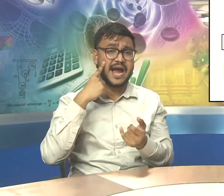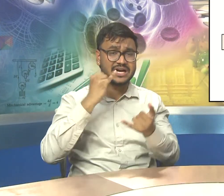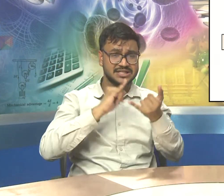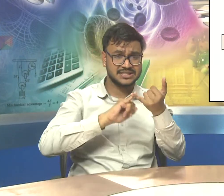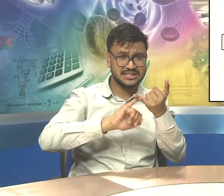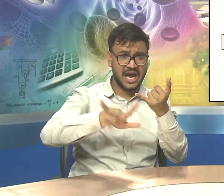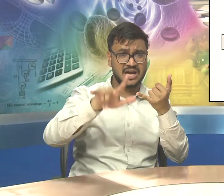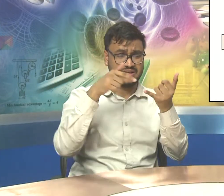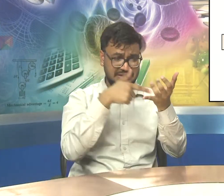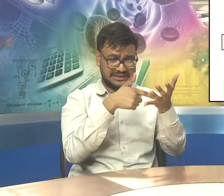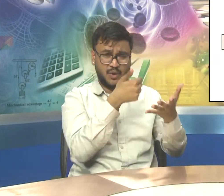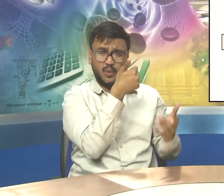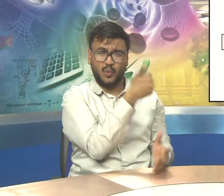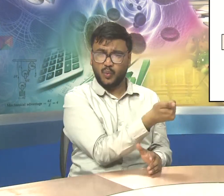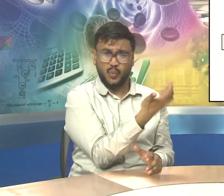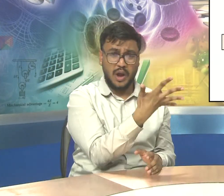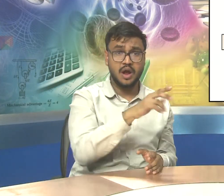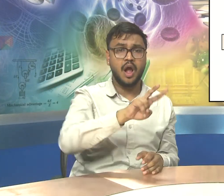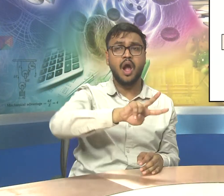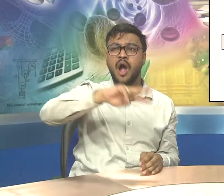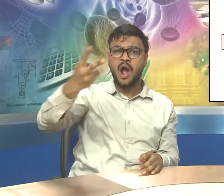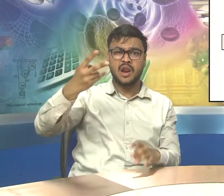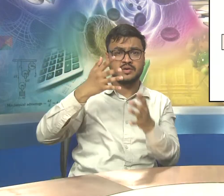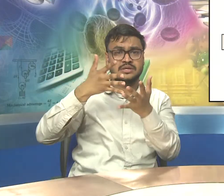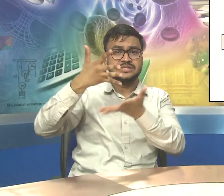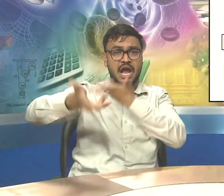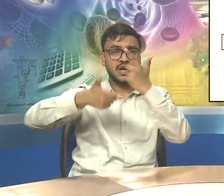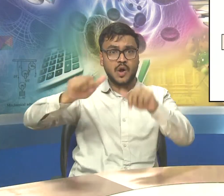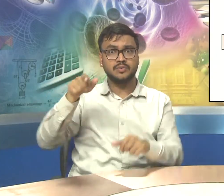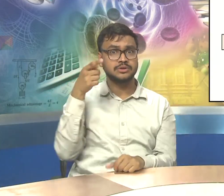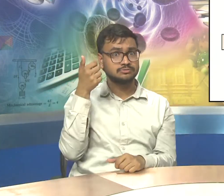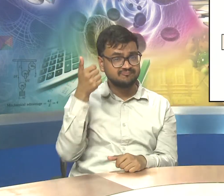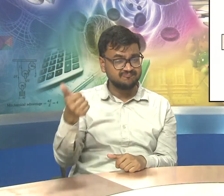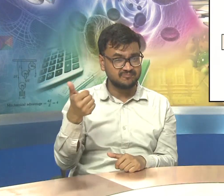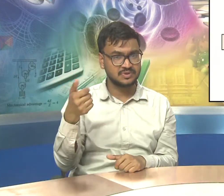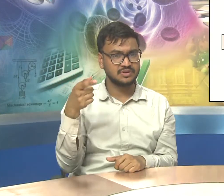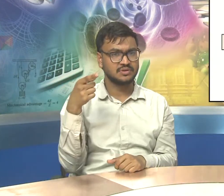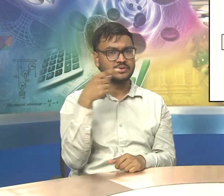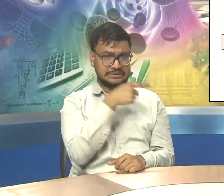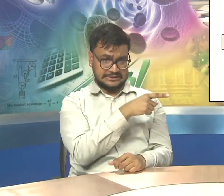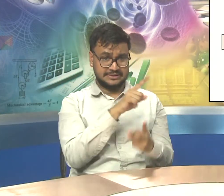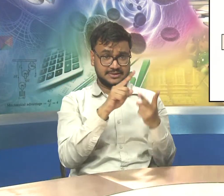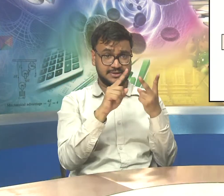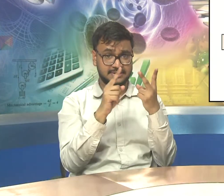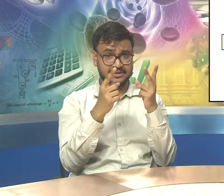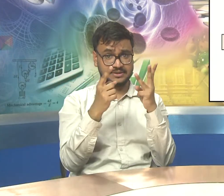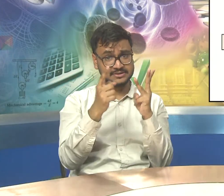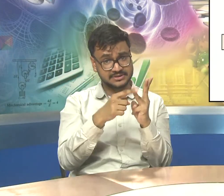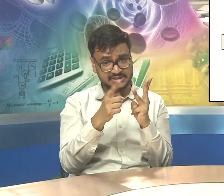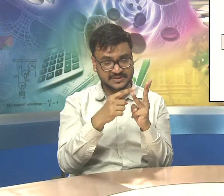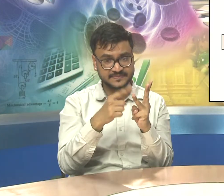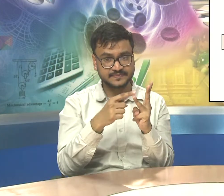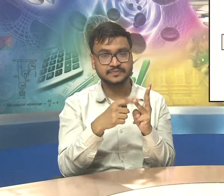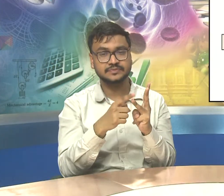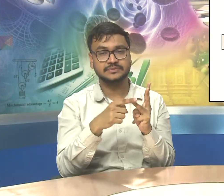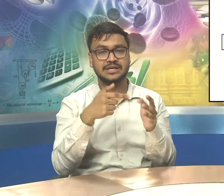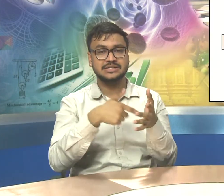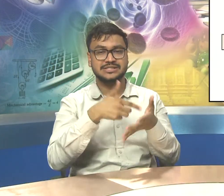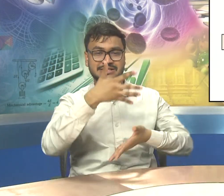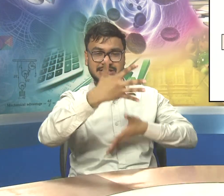People think sign language is same all over the world. They also think that ISL